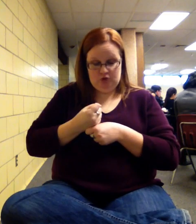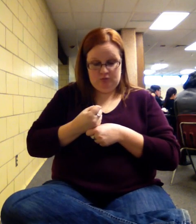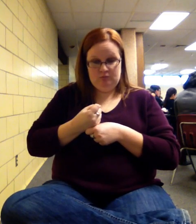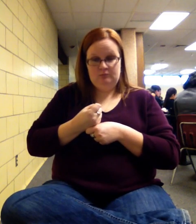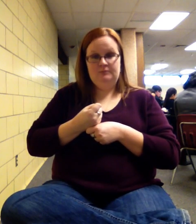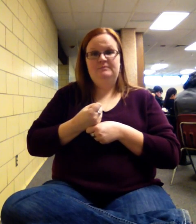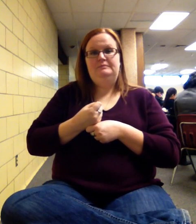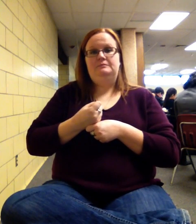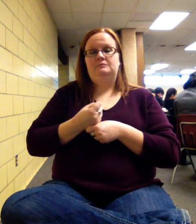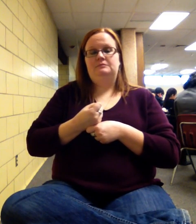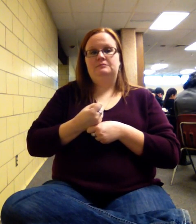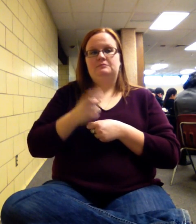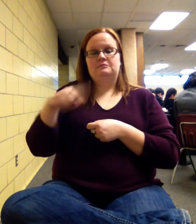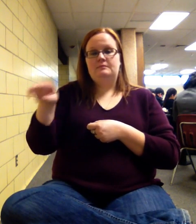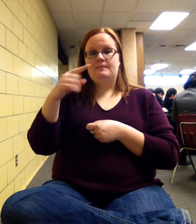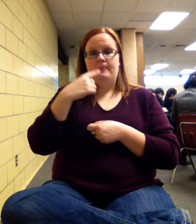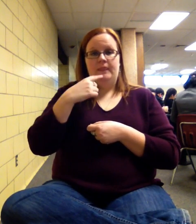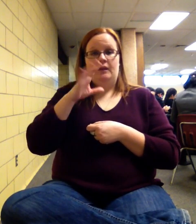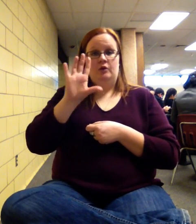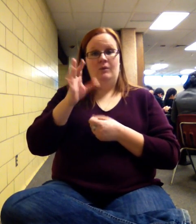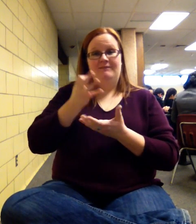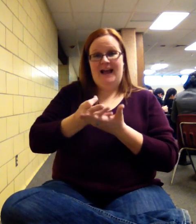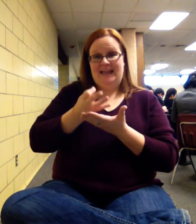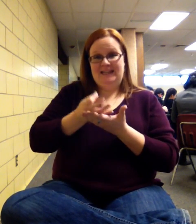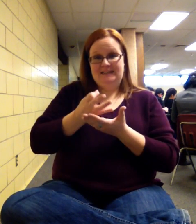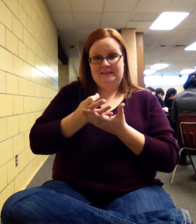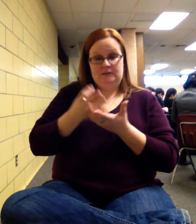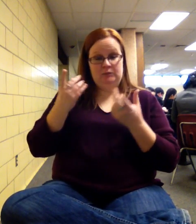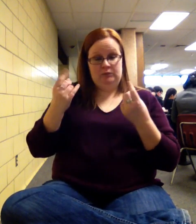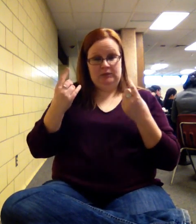And they're telling you that what you're financing, or what they're wanting you to do then,